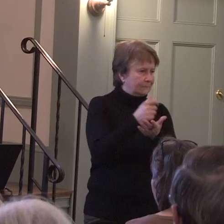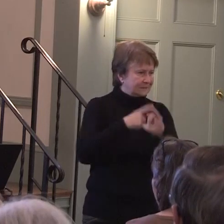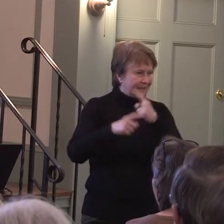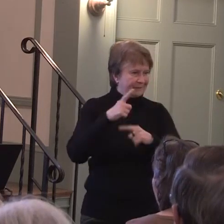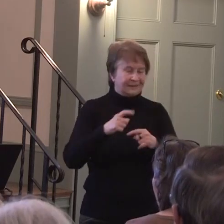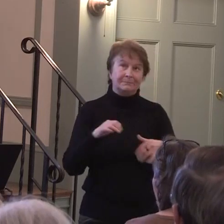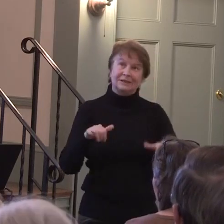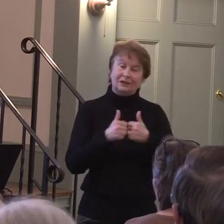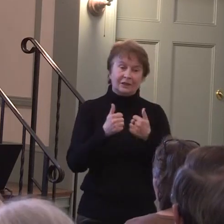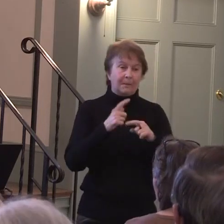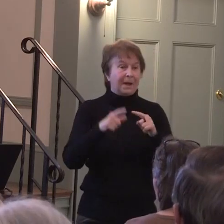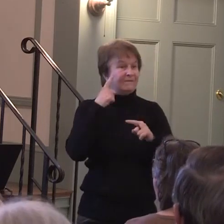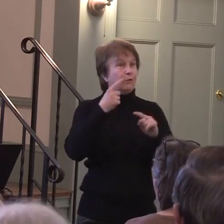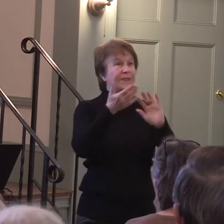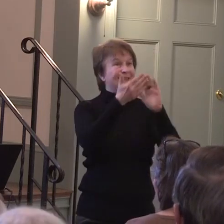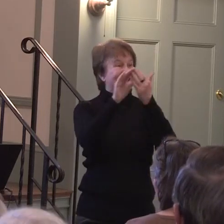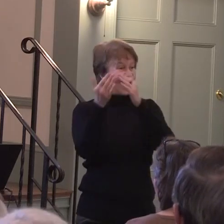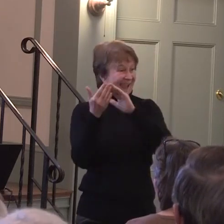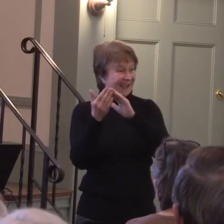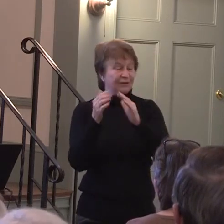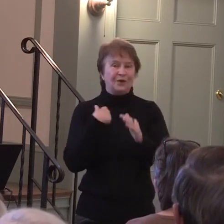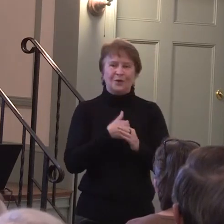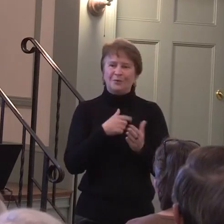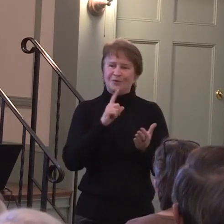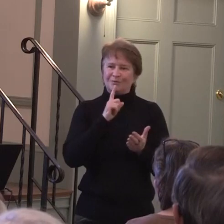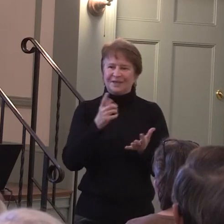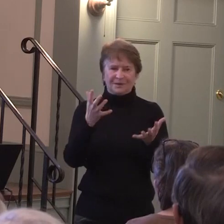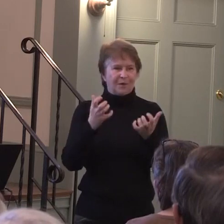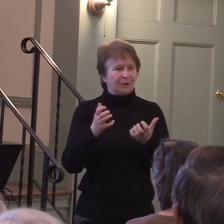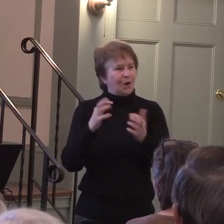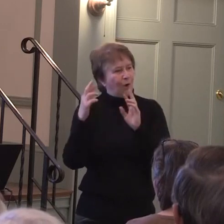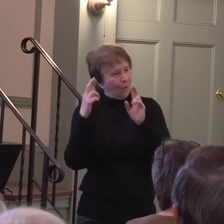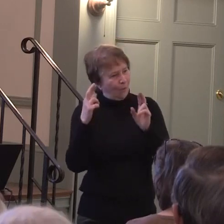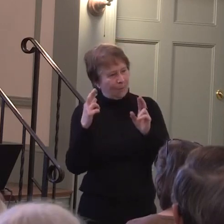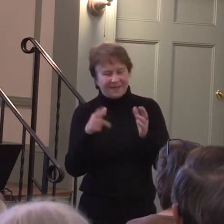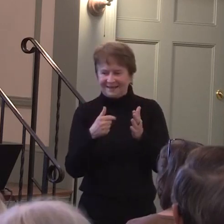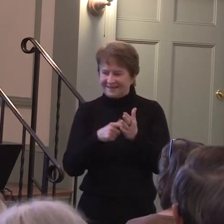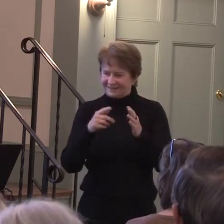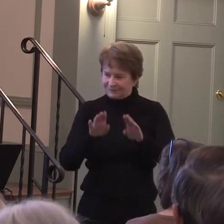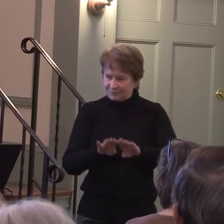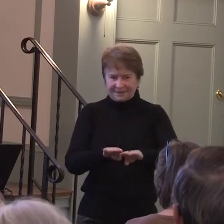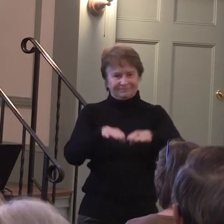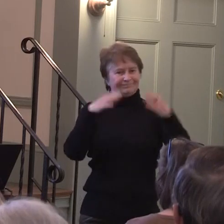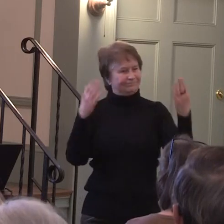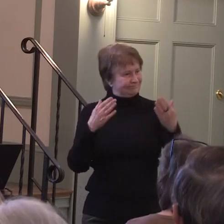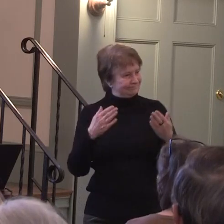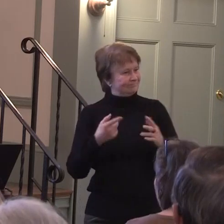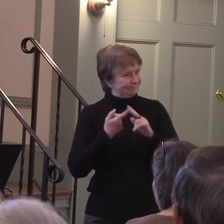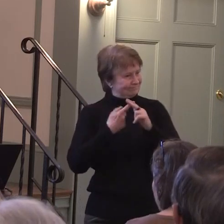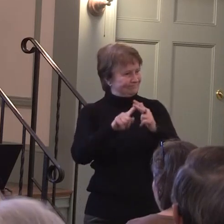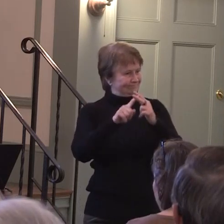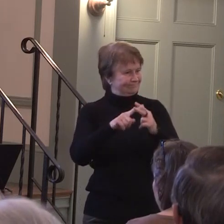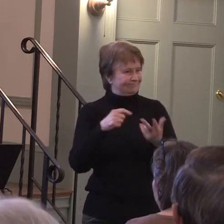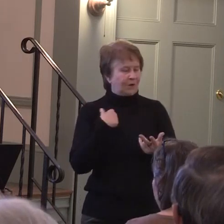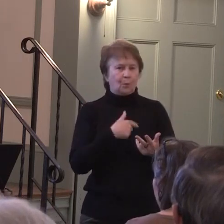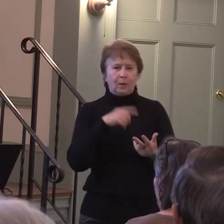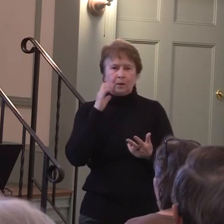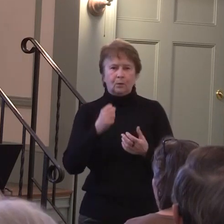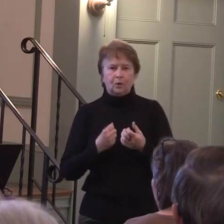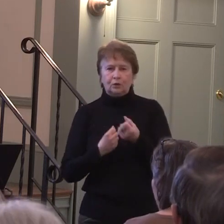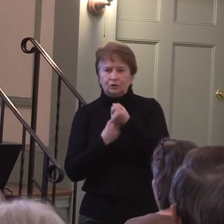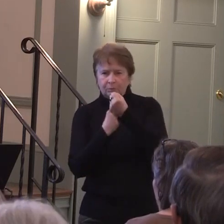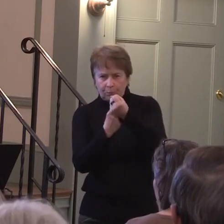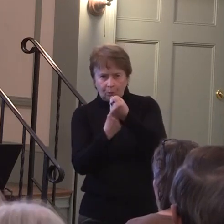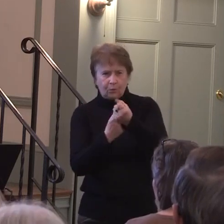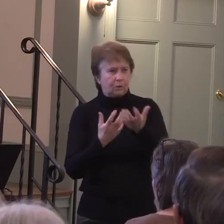the town, we really want this. We're hoping it's a kick. We need your support. We